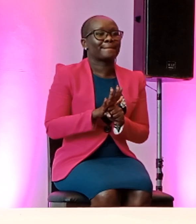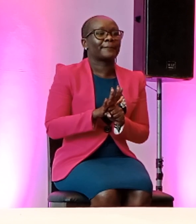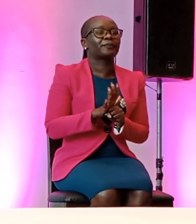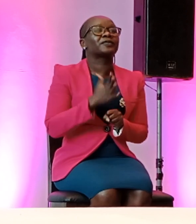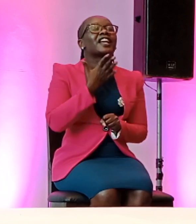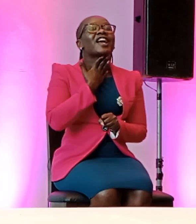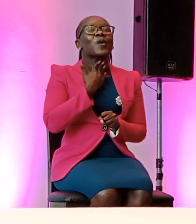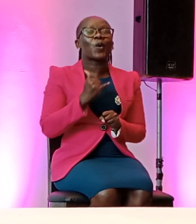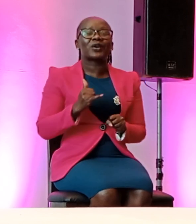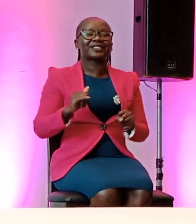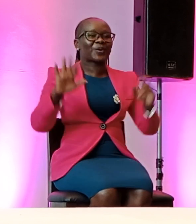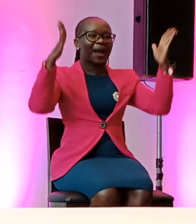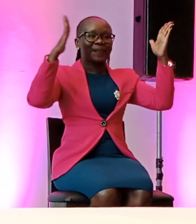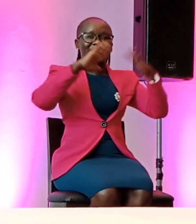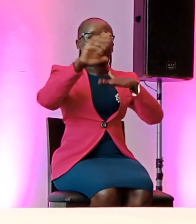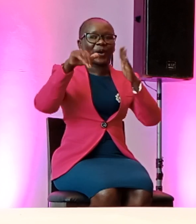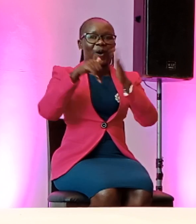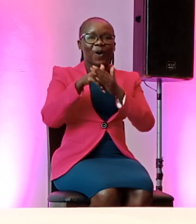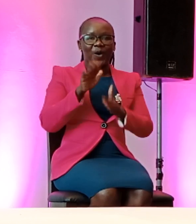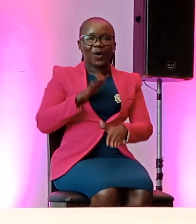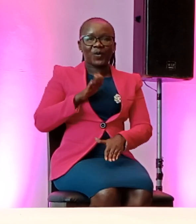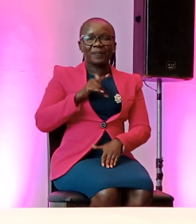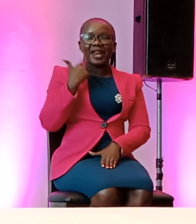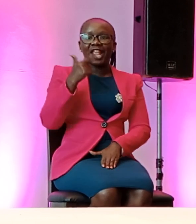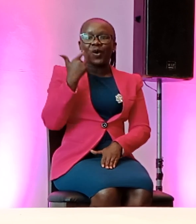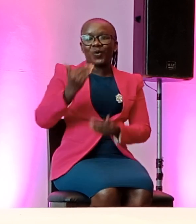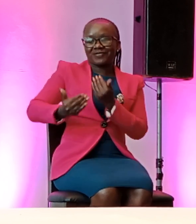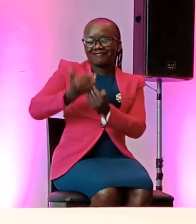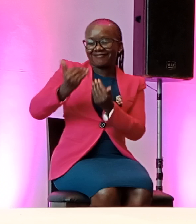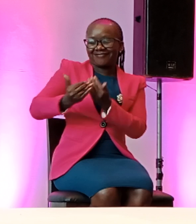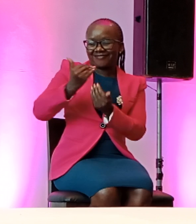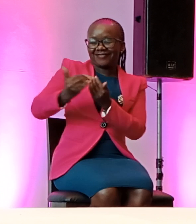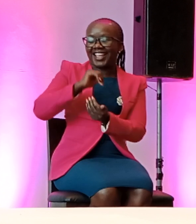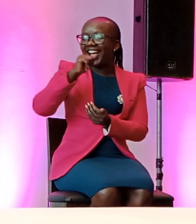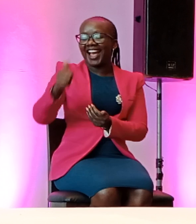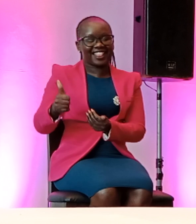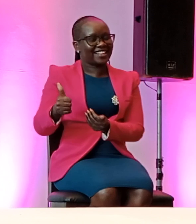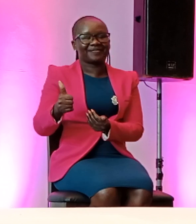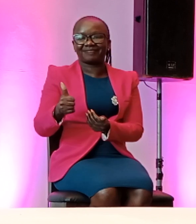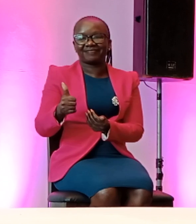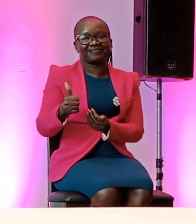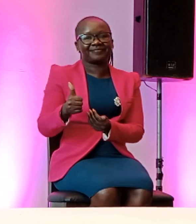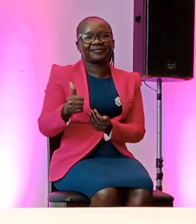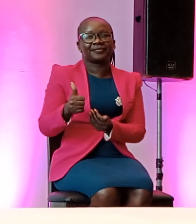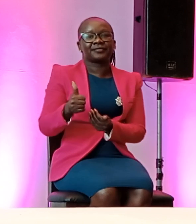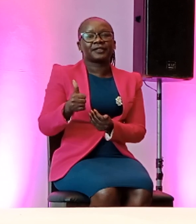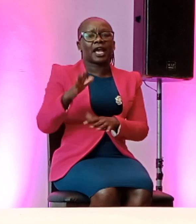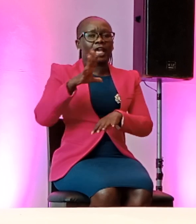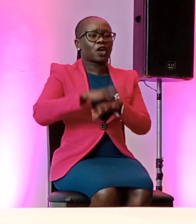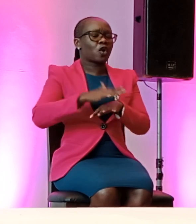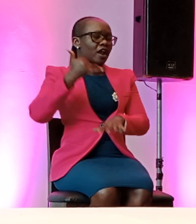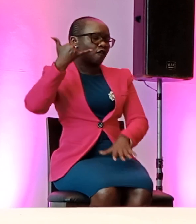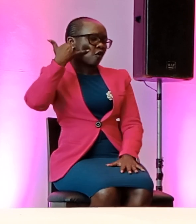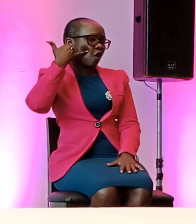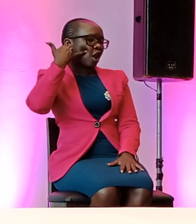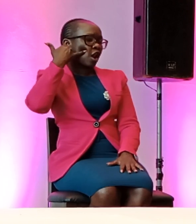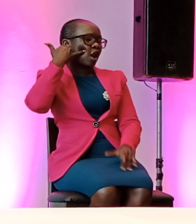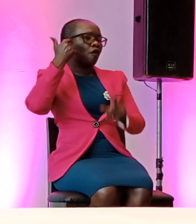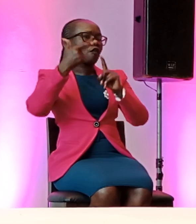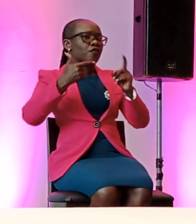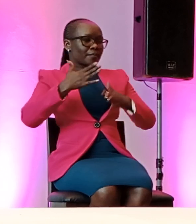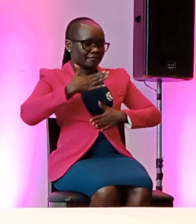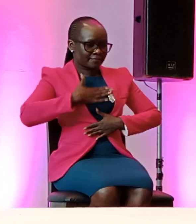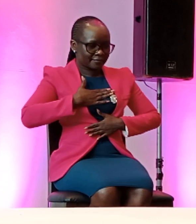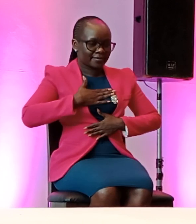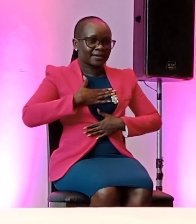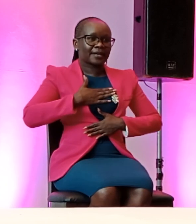I want to appreciate women who bring up others, whether they like it or not. I got a phone call from Her Excellency